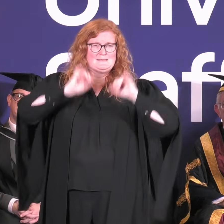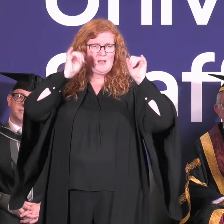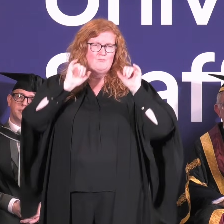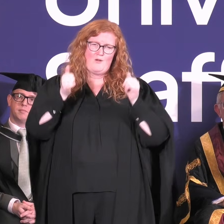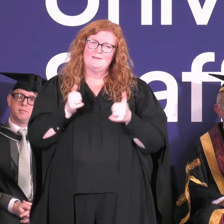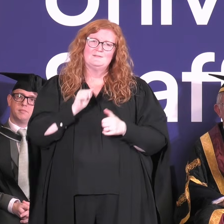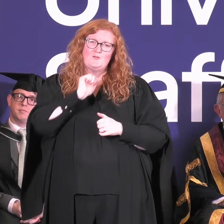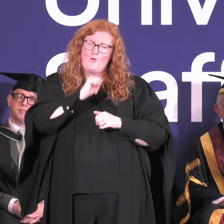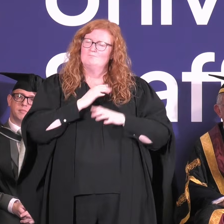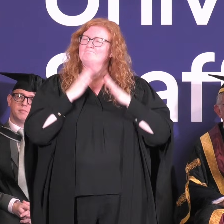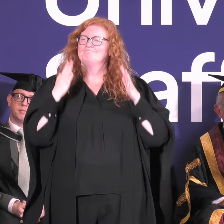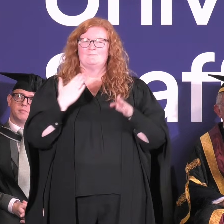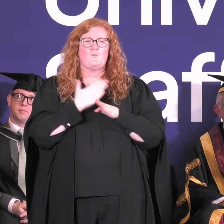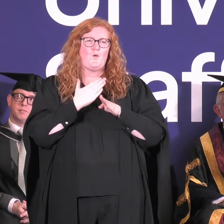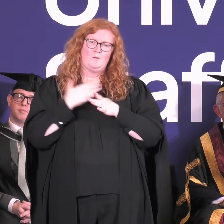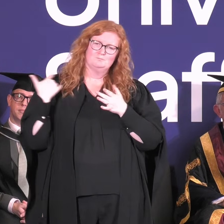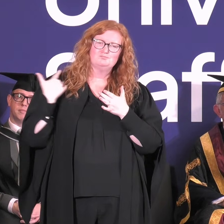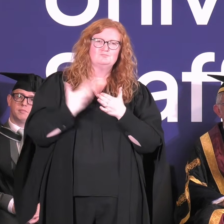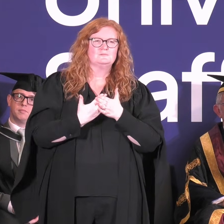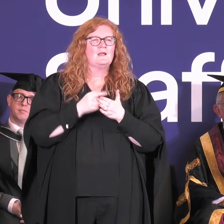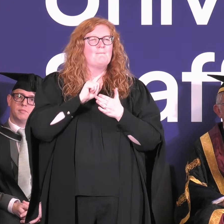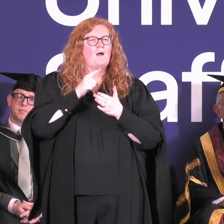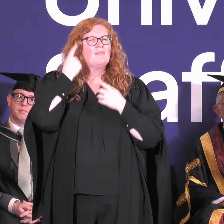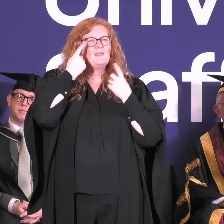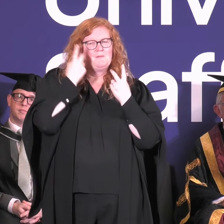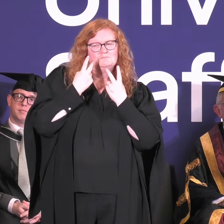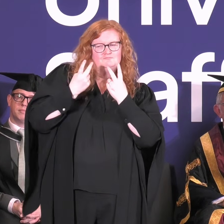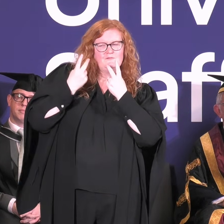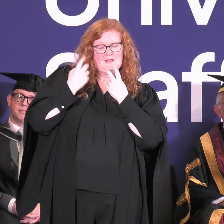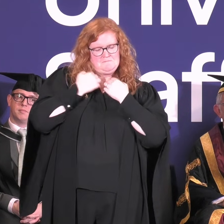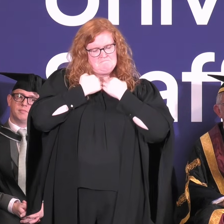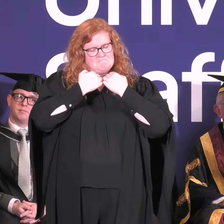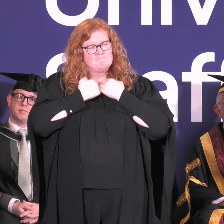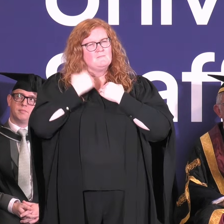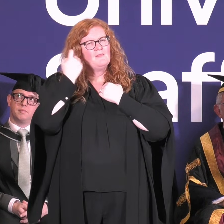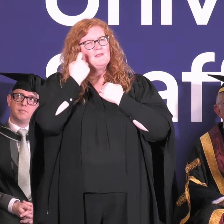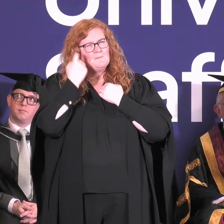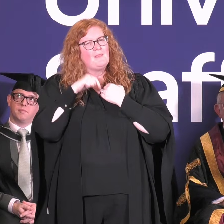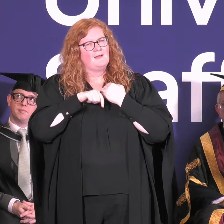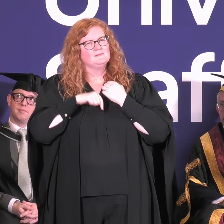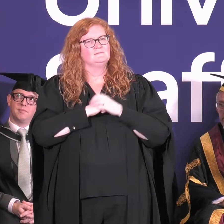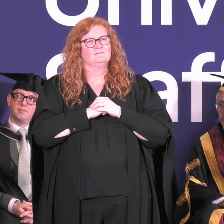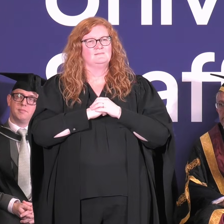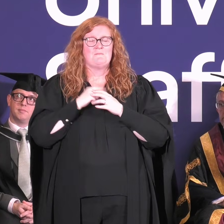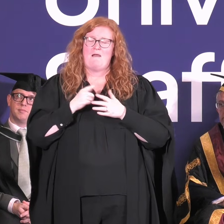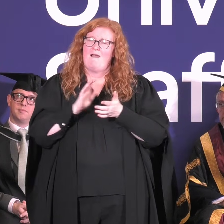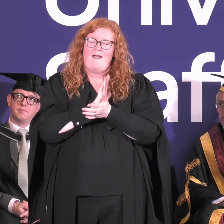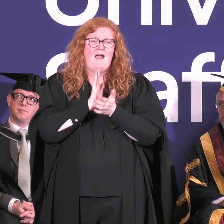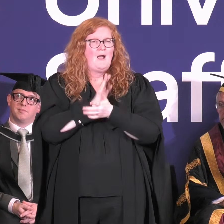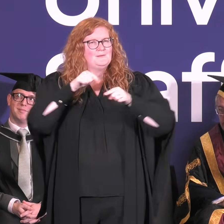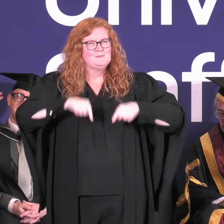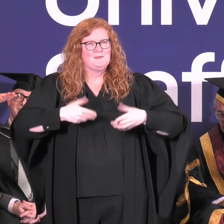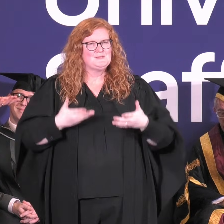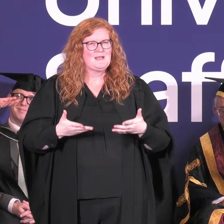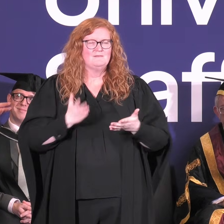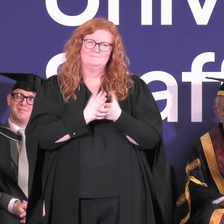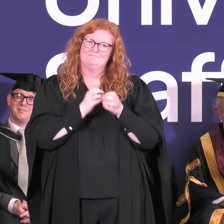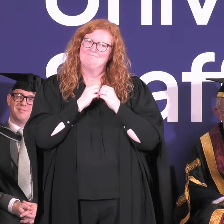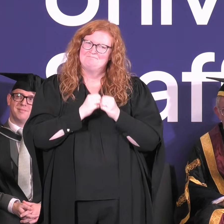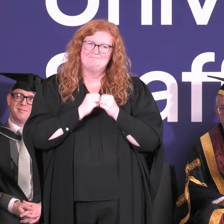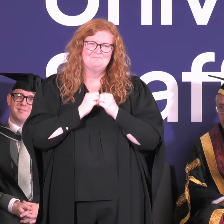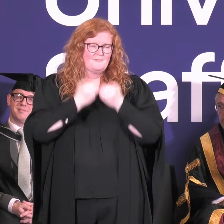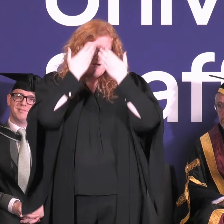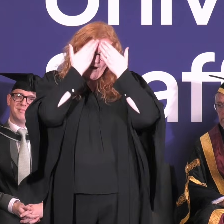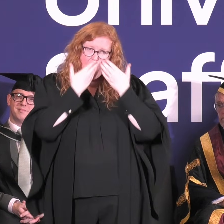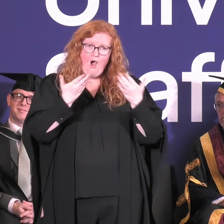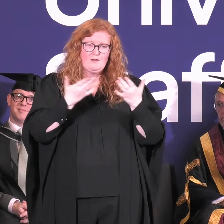here today, I'd ask you just to reflect on that as you leave and celebrate. It's been a pleasure being here today. I'm really grateful for this honour